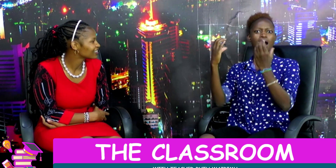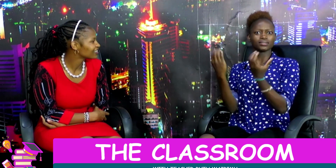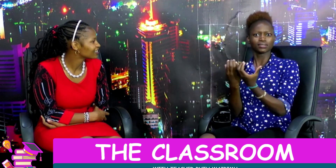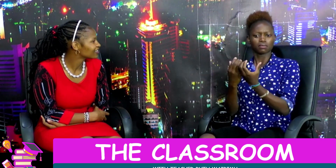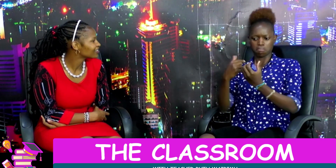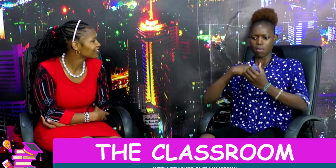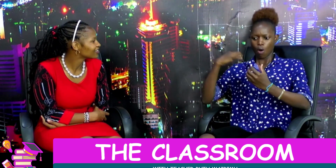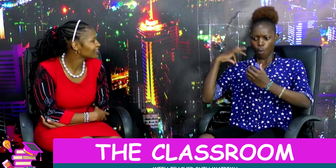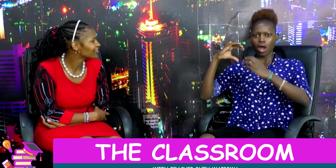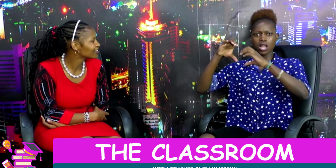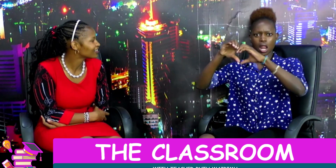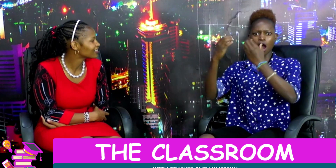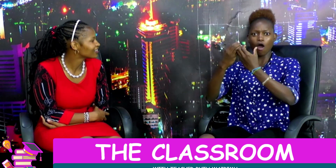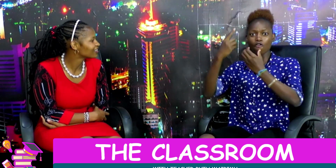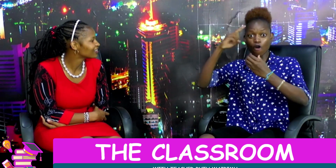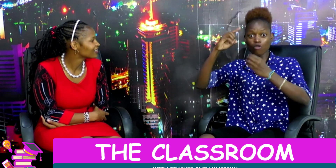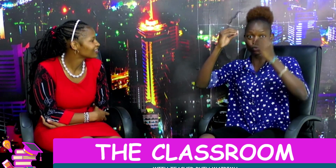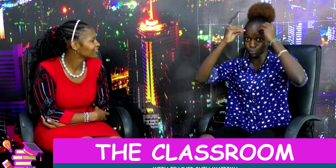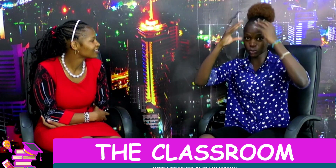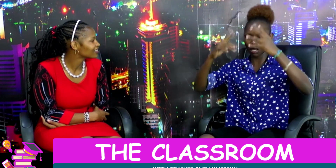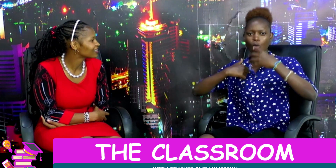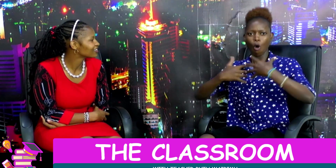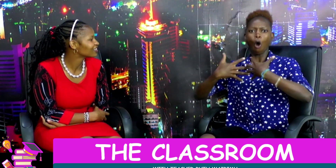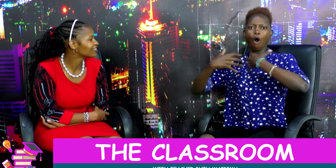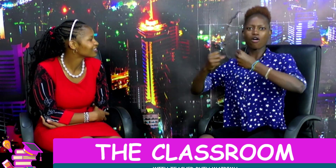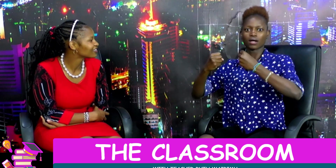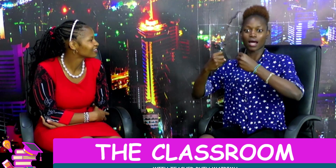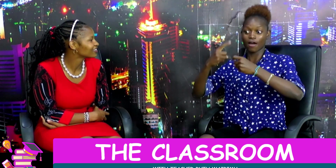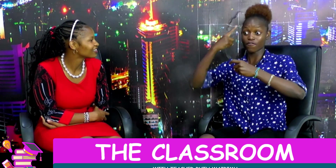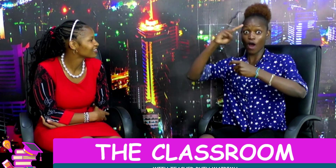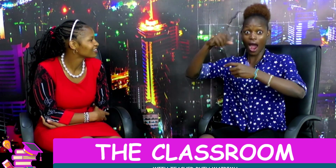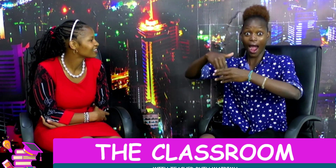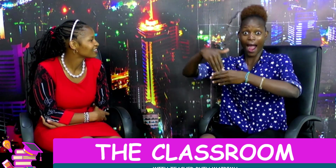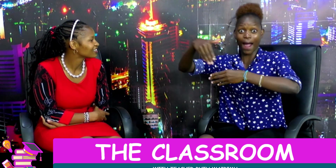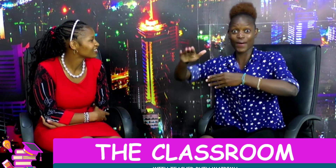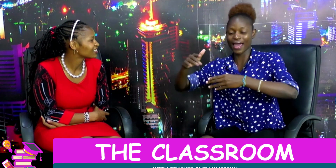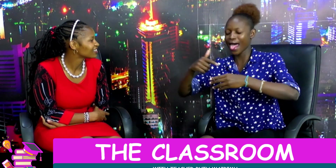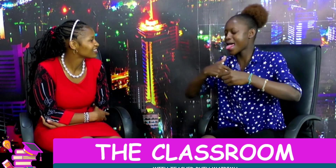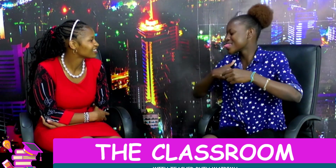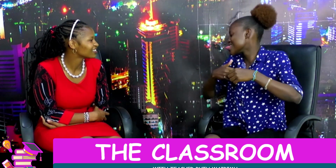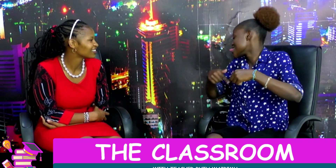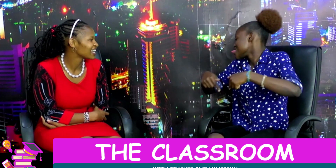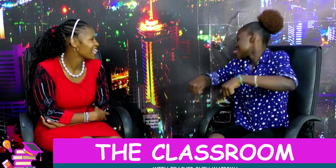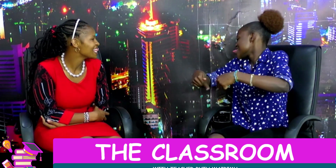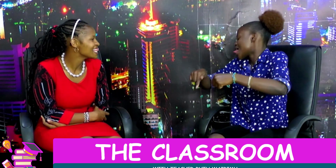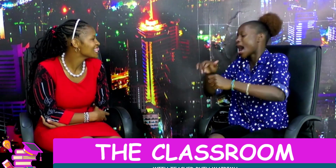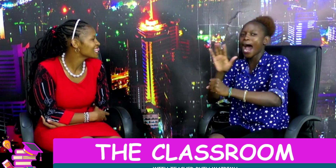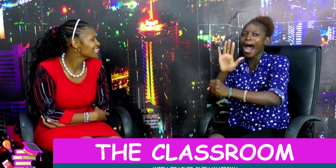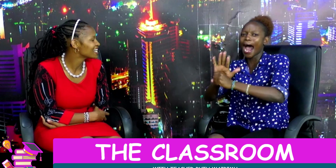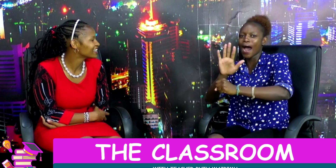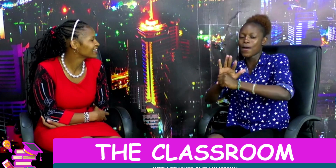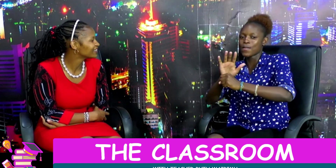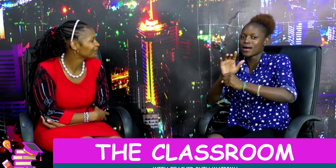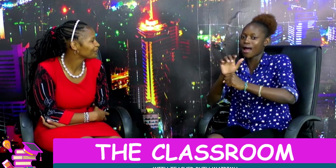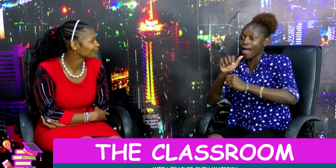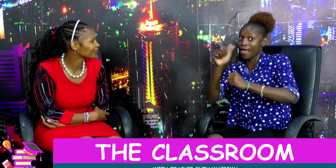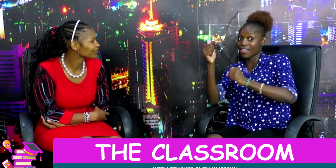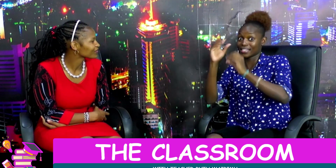So when I joined Form 1, I normally could volunteer in class during lessons so that I